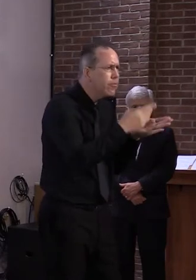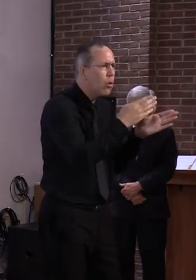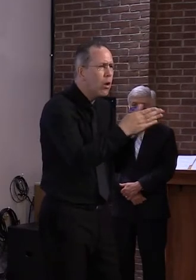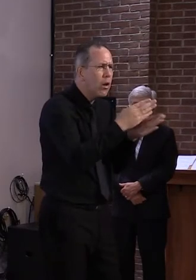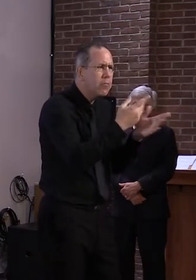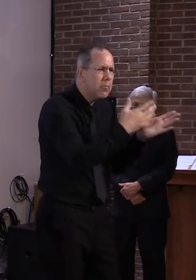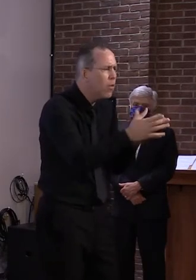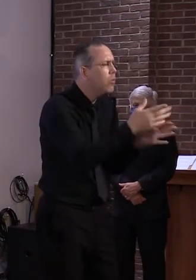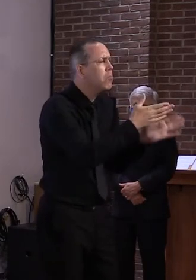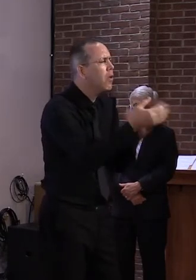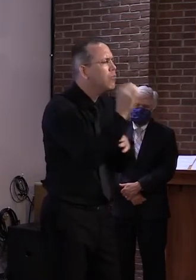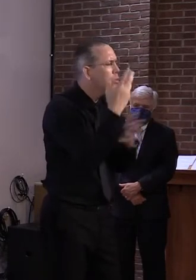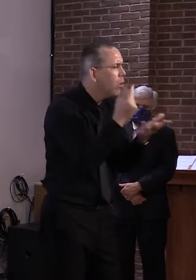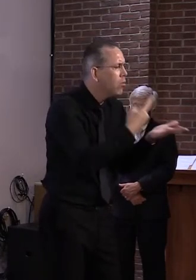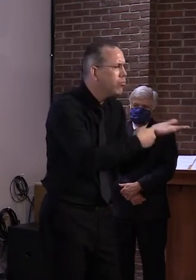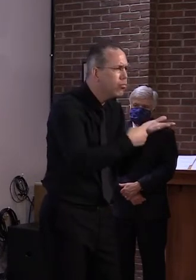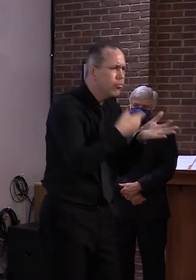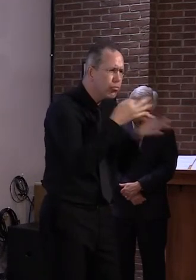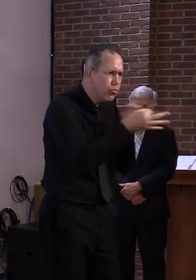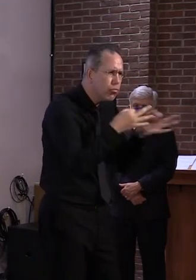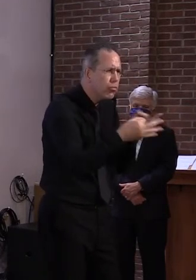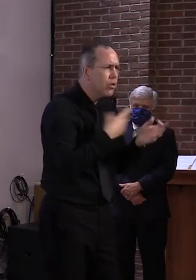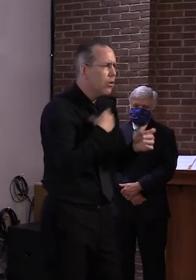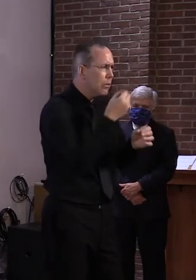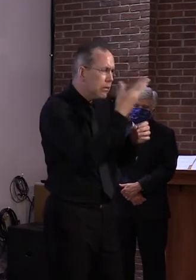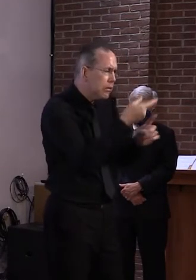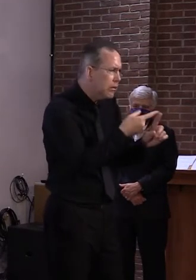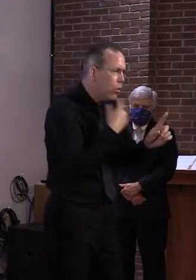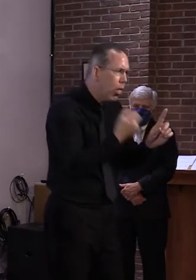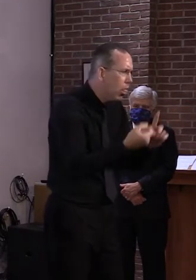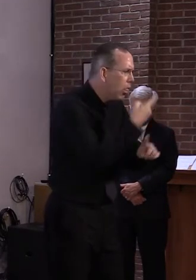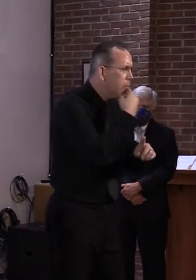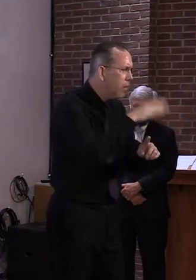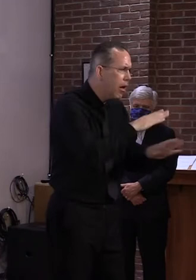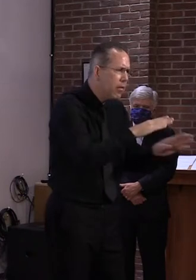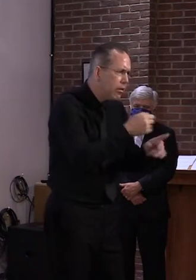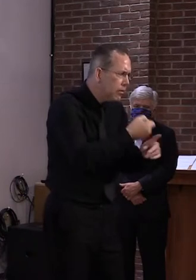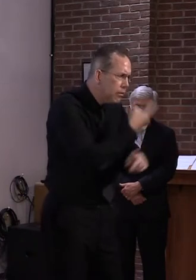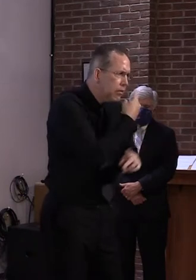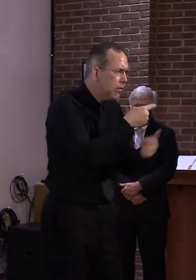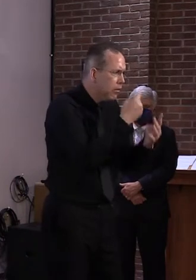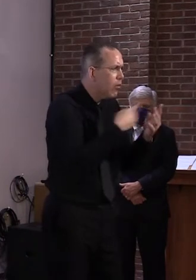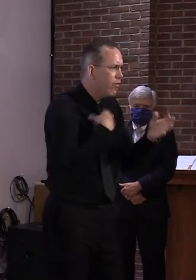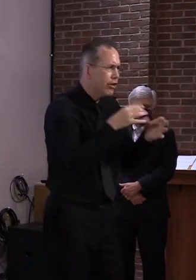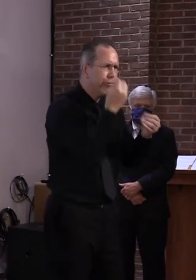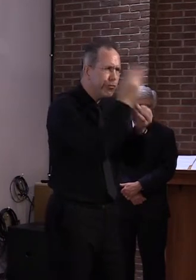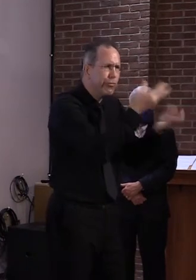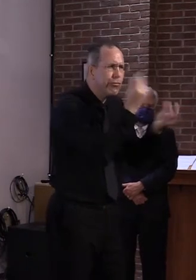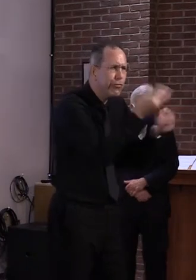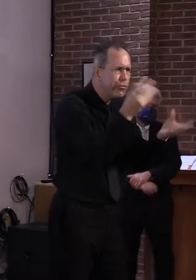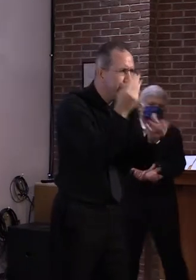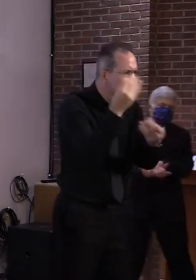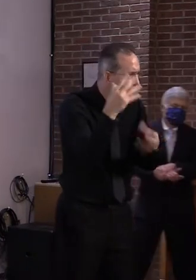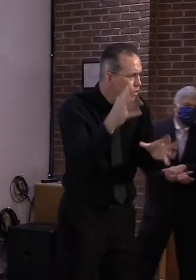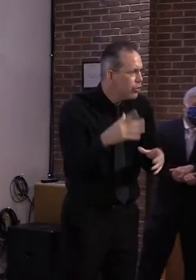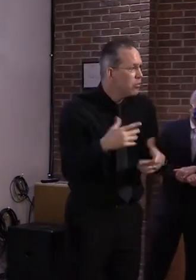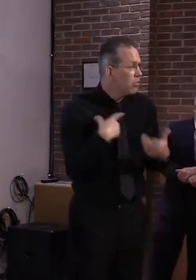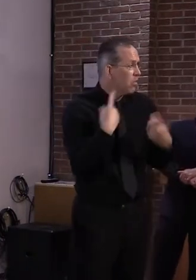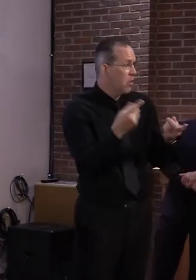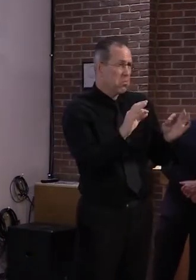their needs, but at the same time trying to keep everyone safe. I think we've been successful thus far. I mean, I've been very